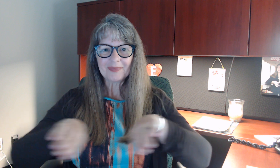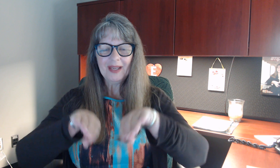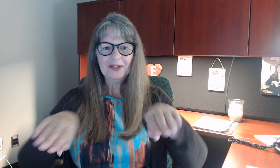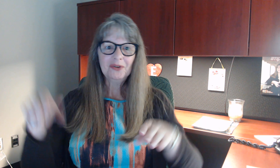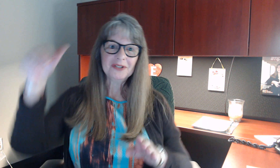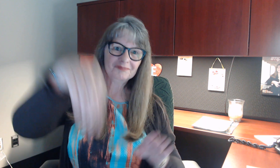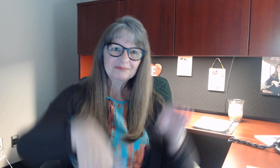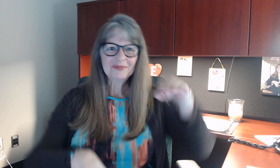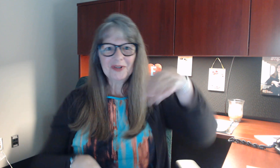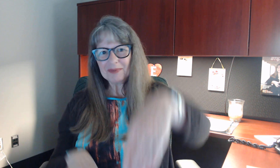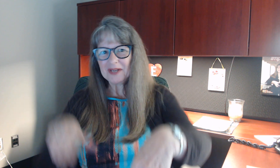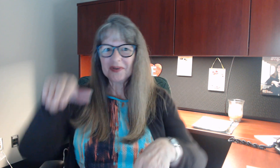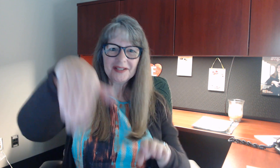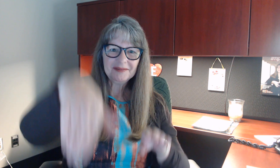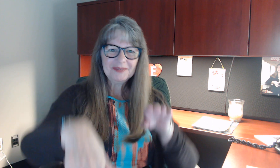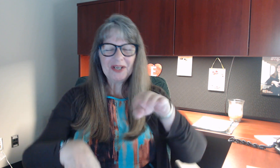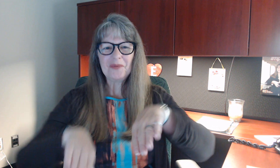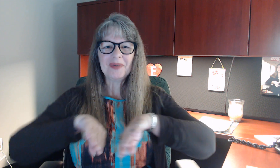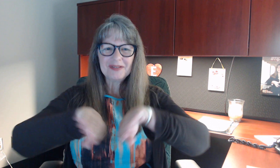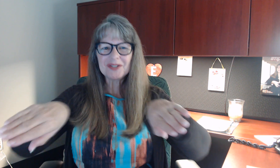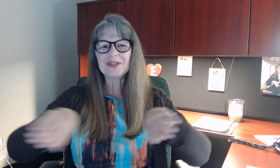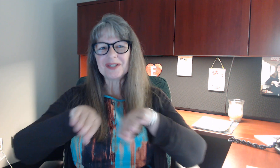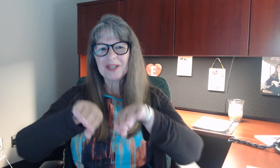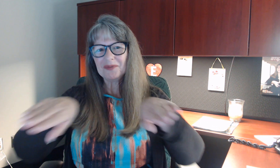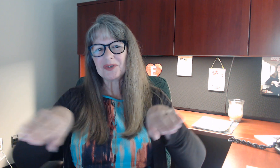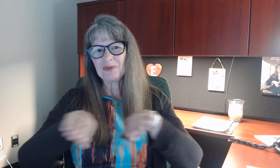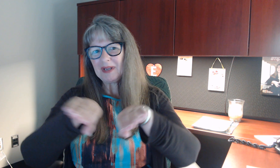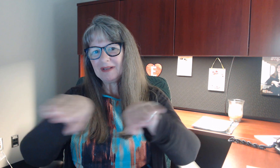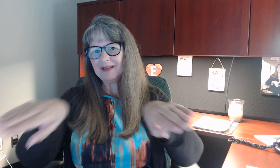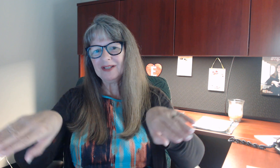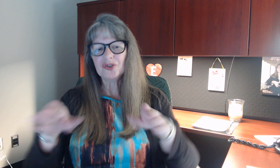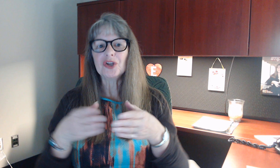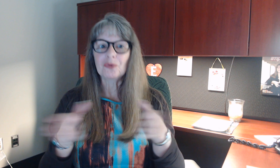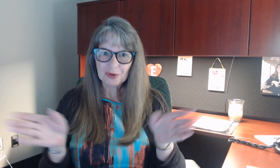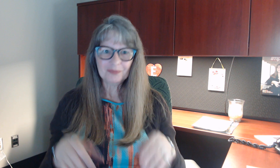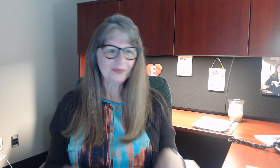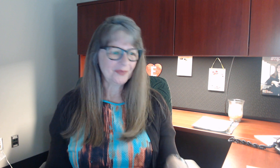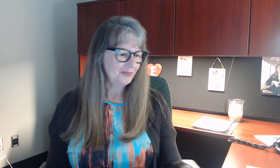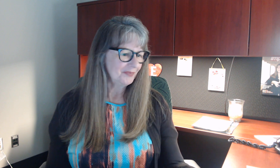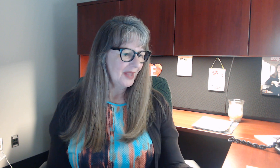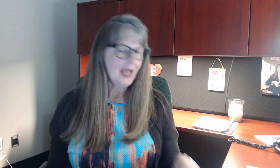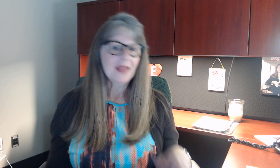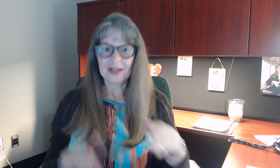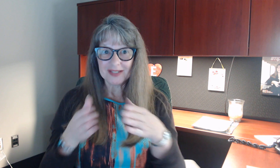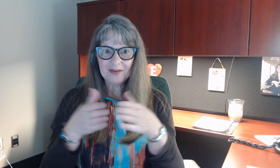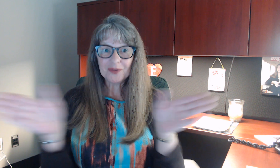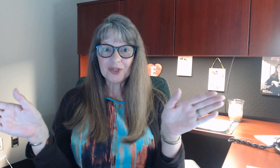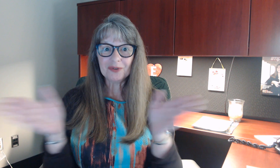You can play with it, you know, but this is the sign for swimming in general, right? And that's the sign for general,